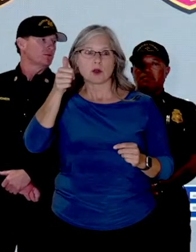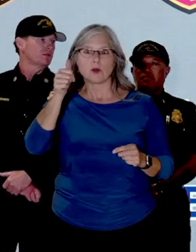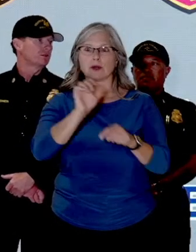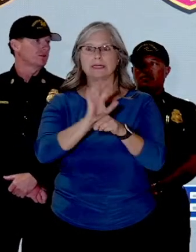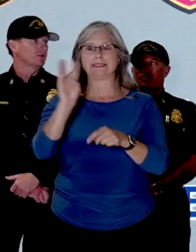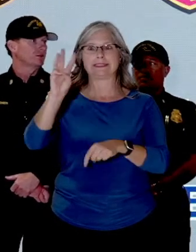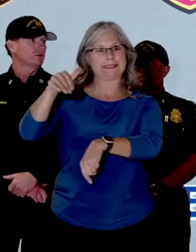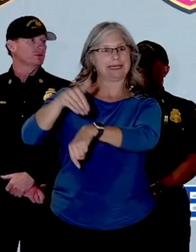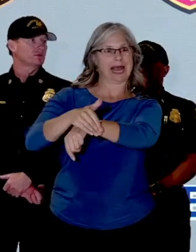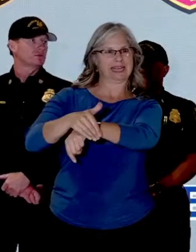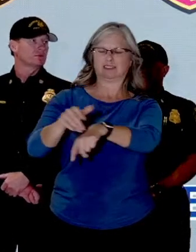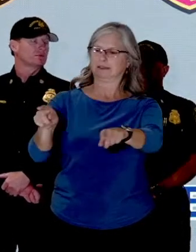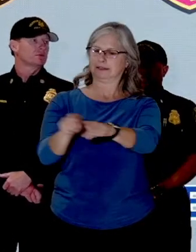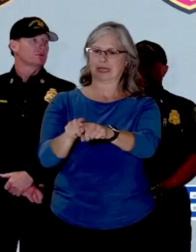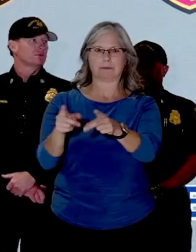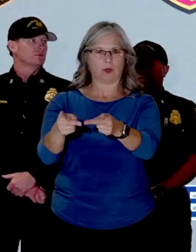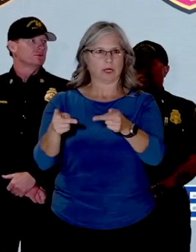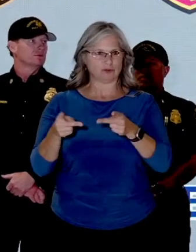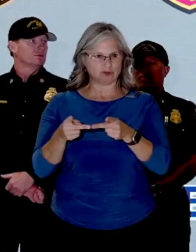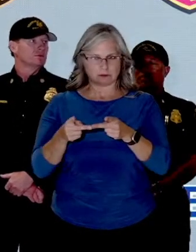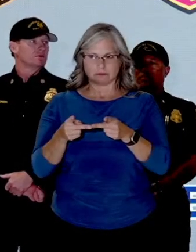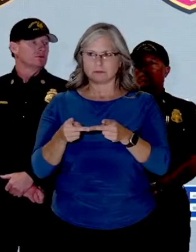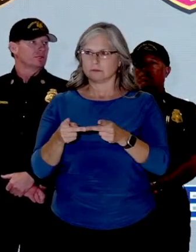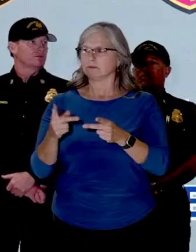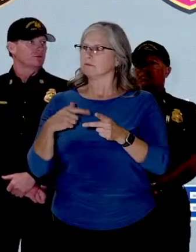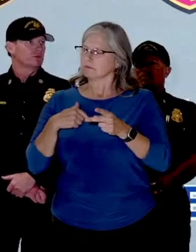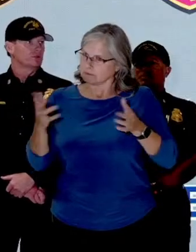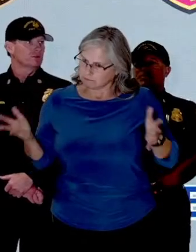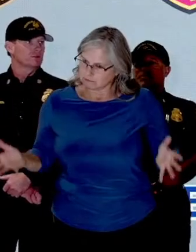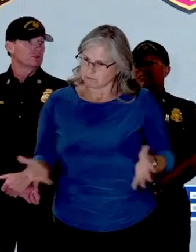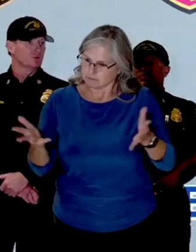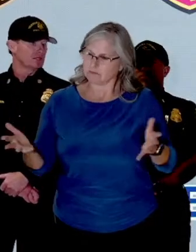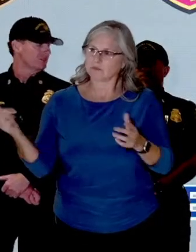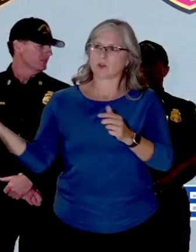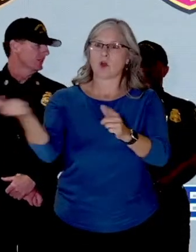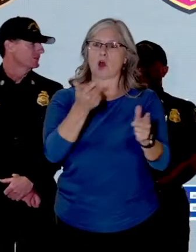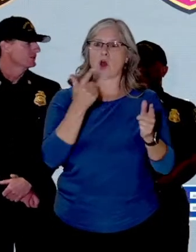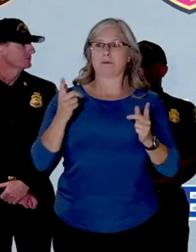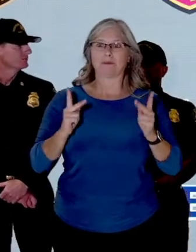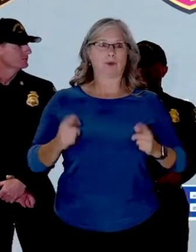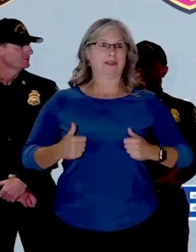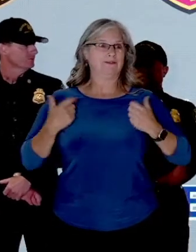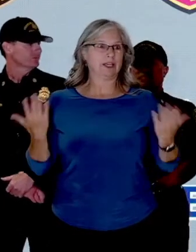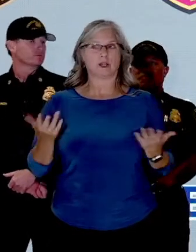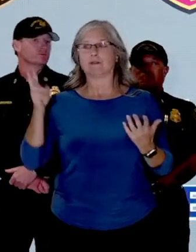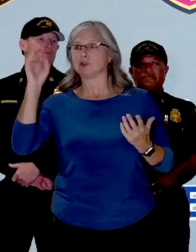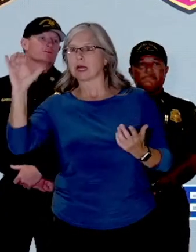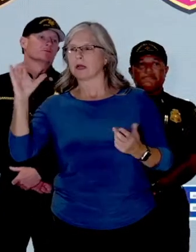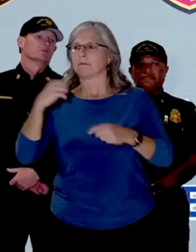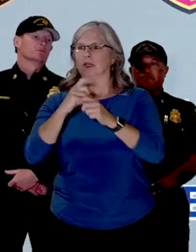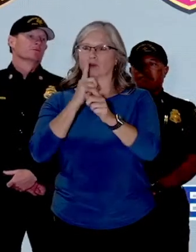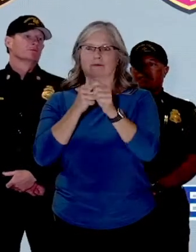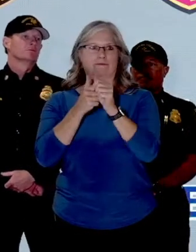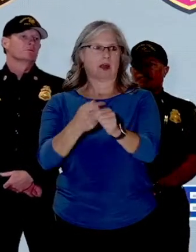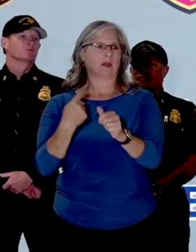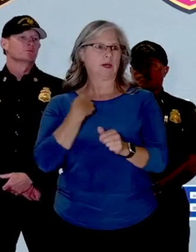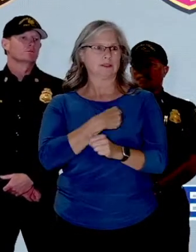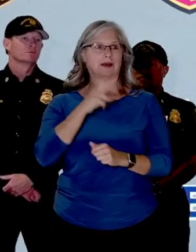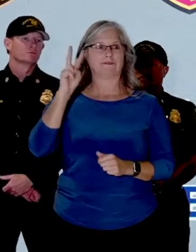at 6 p.m. at the same location. I'd like to encourage all residents of Ventura County and beyond to make sure to follow us